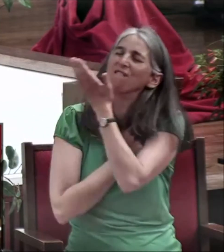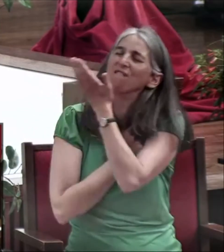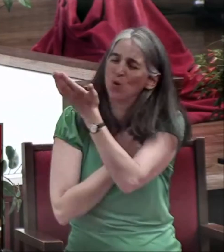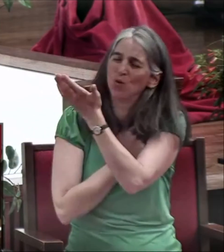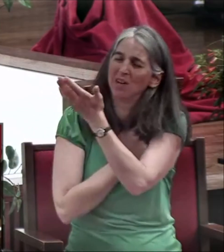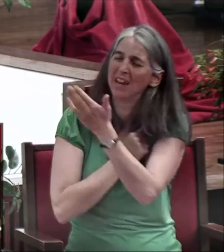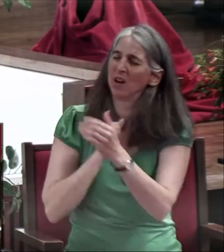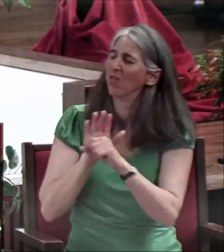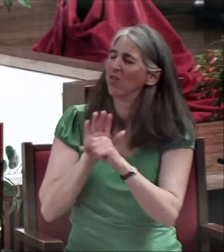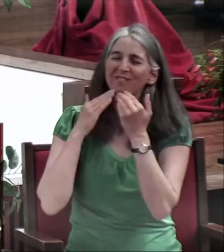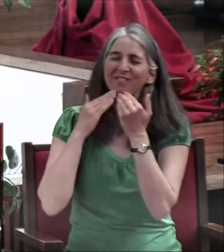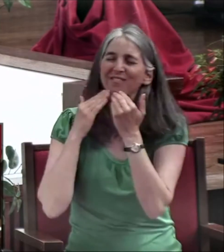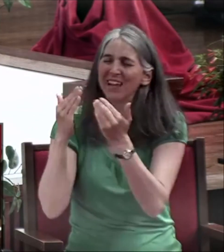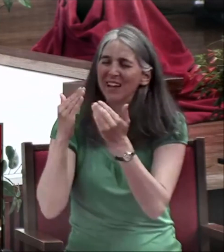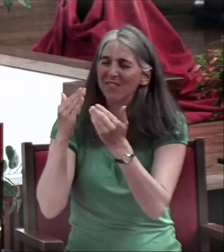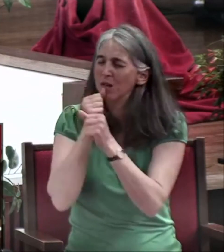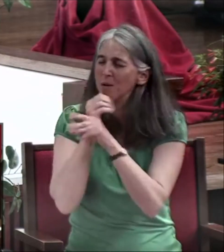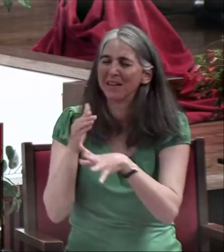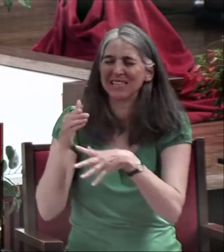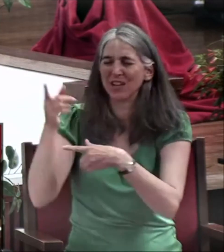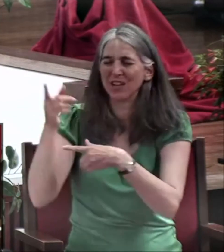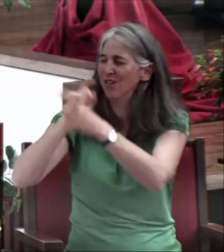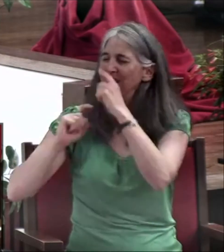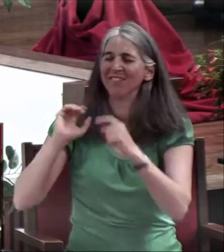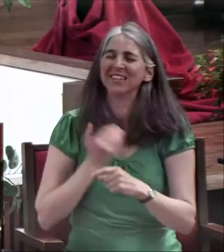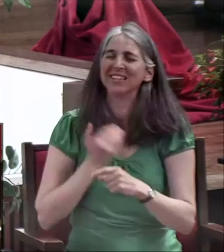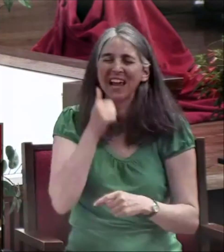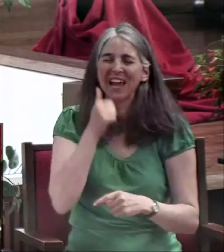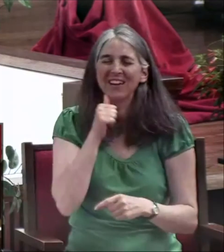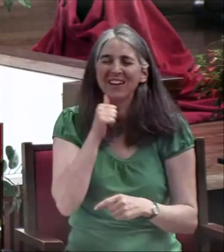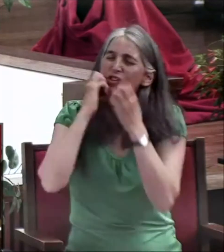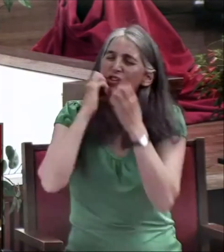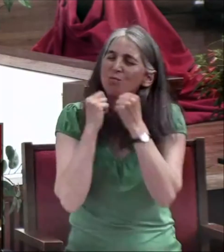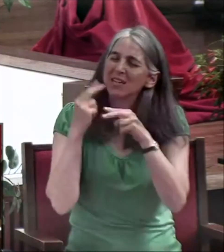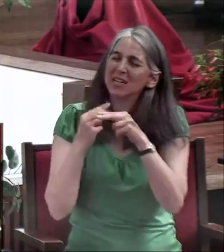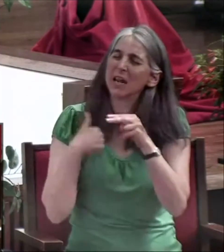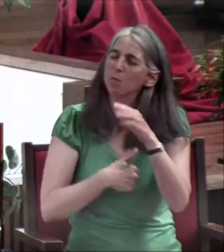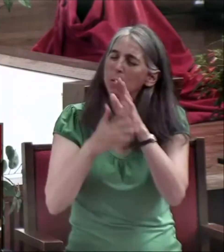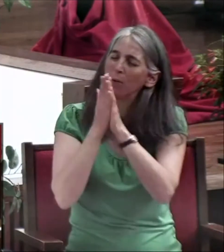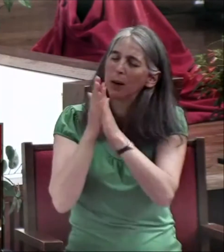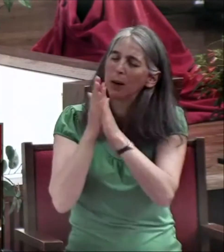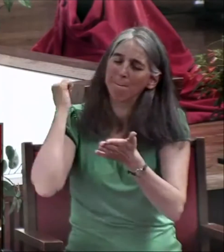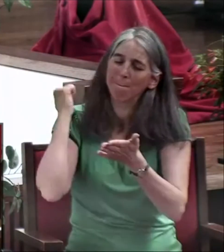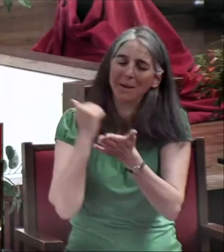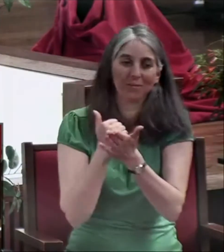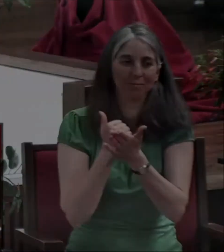very thankful for all the blessings that you give us daily. In your precious name we pray. Amen.